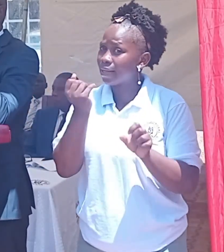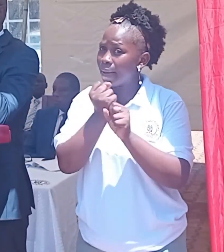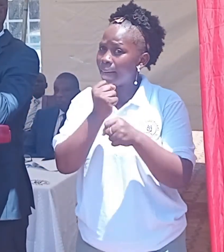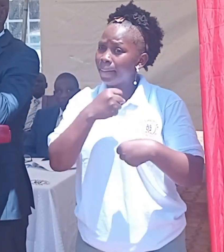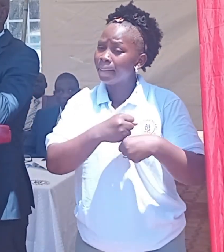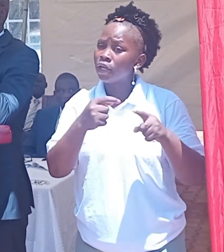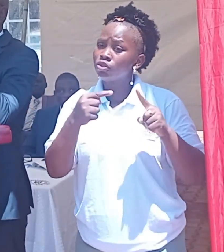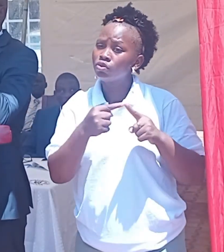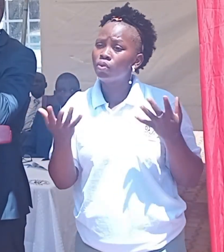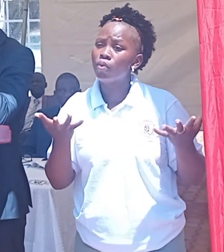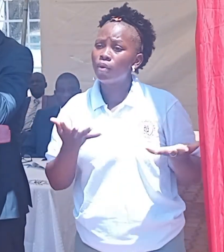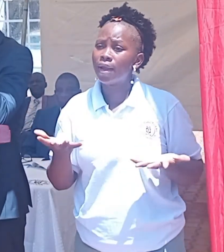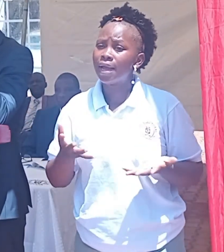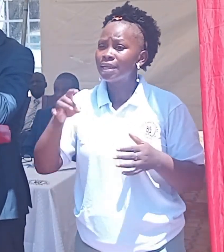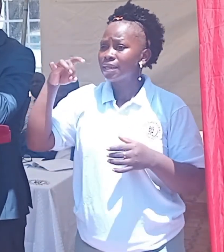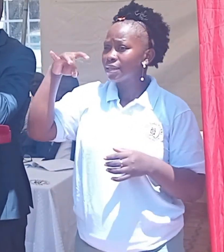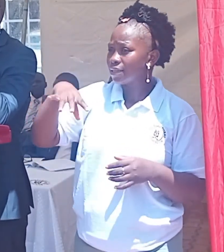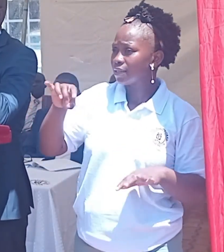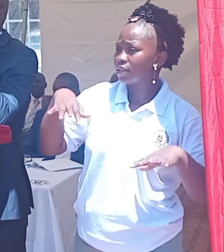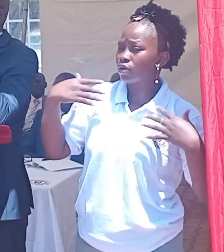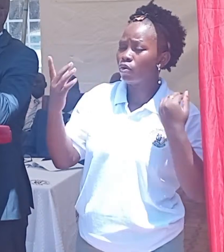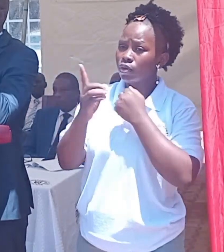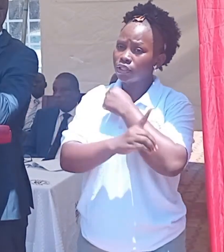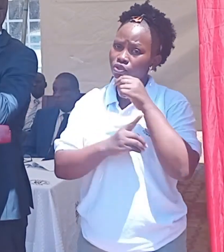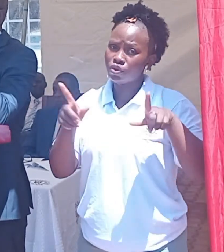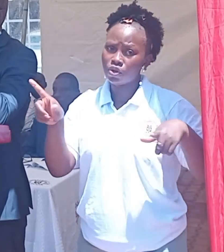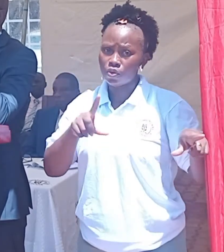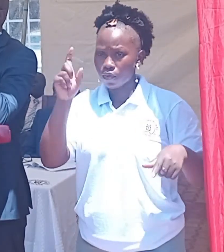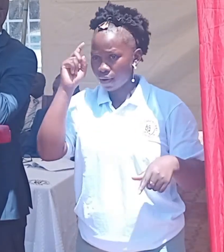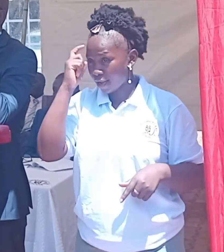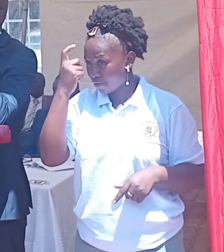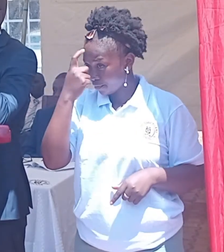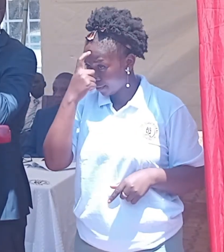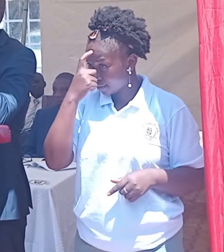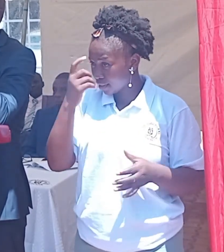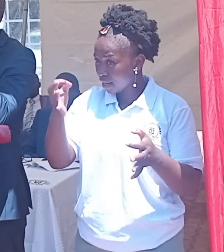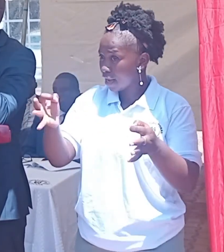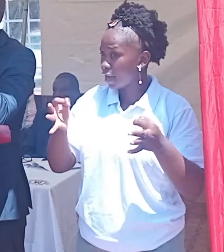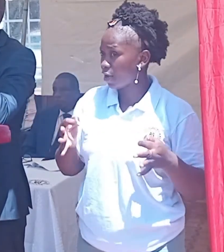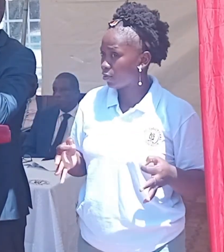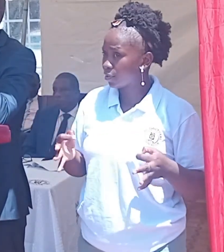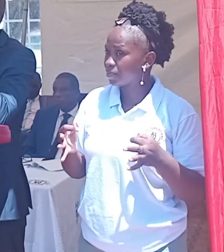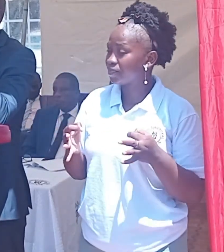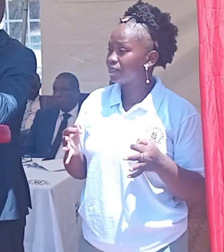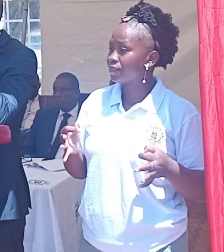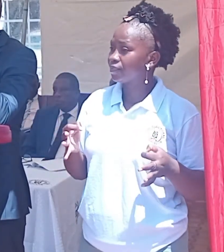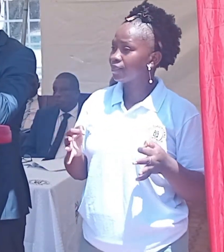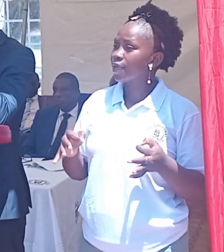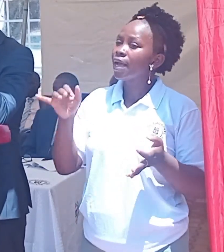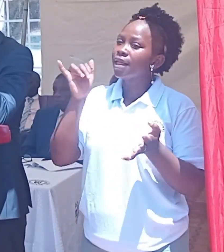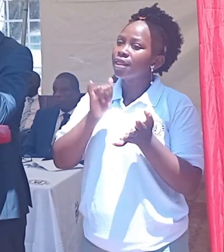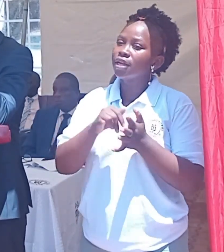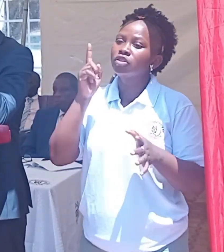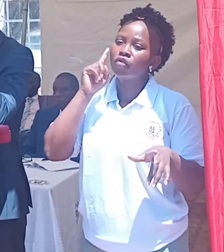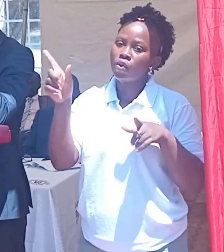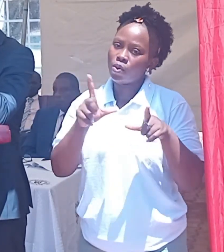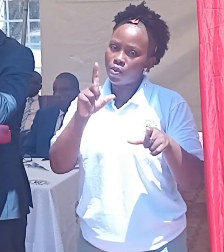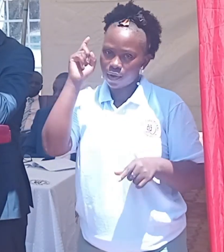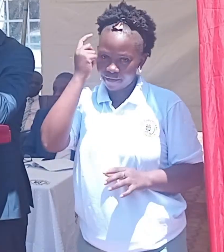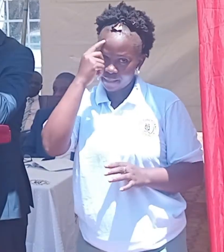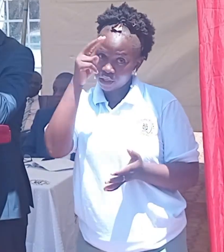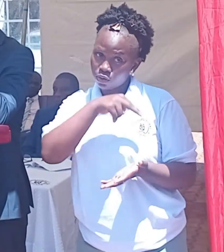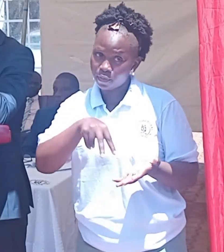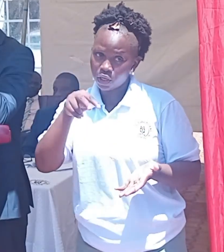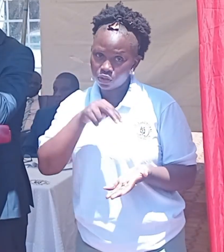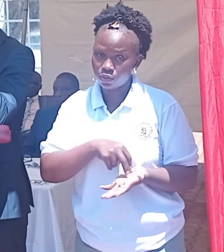made to the city or district local government accounts. That is for local government